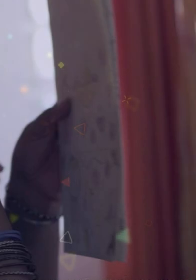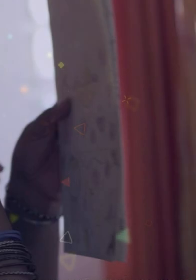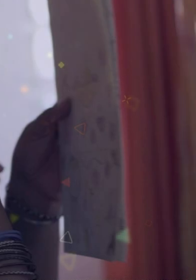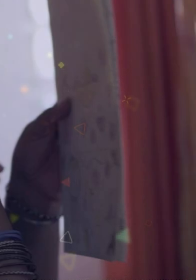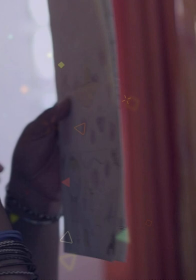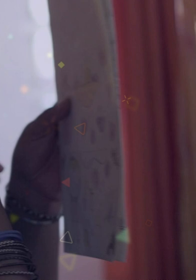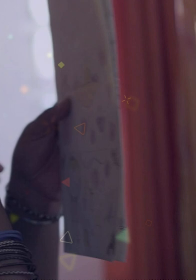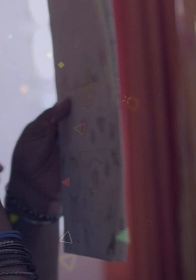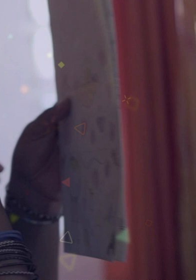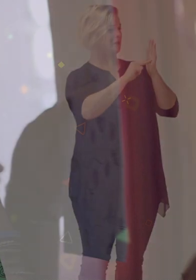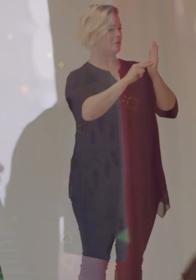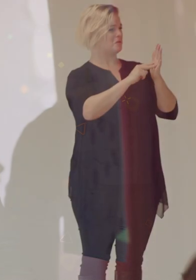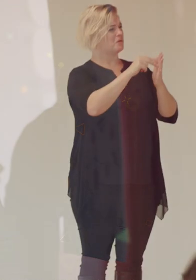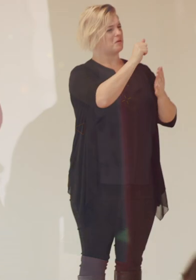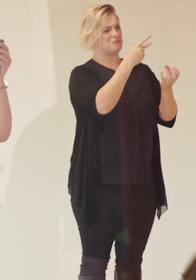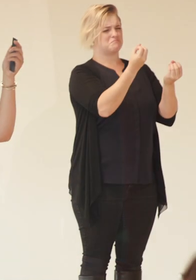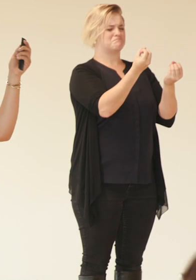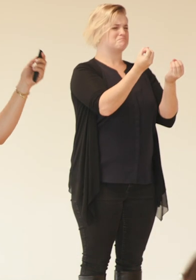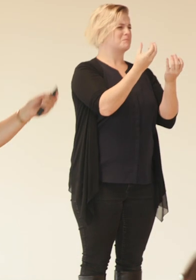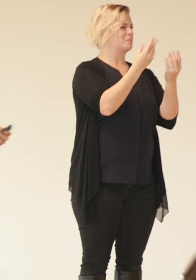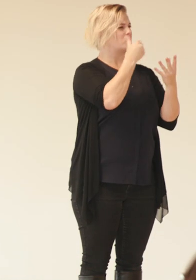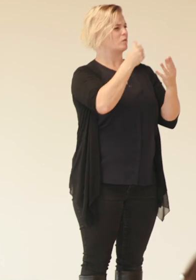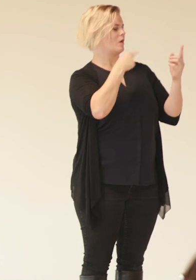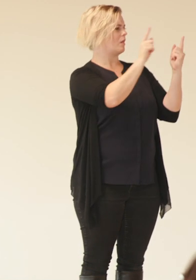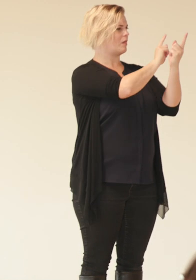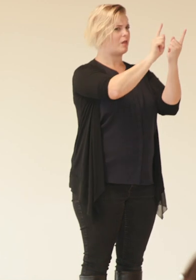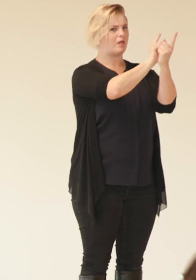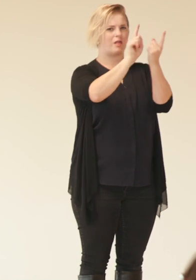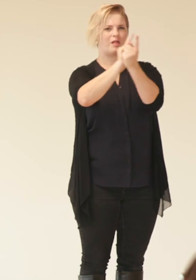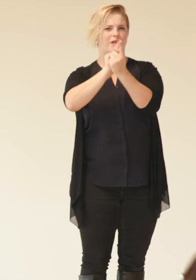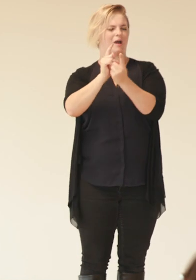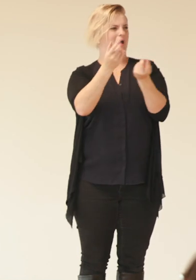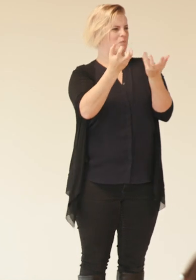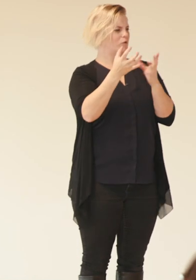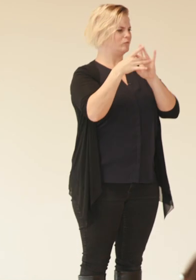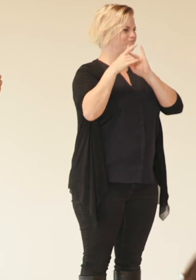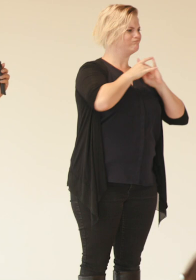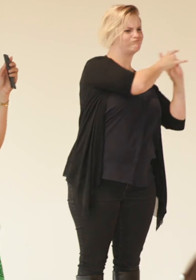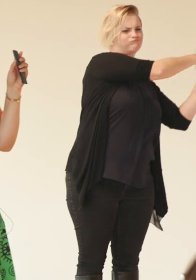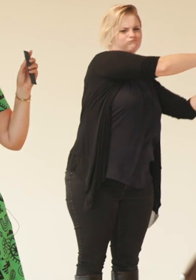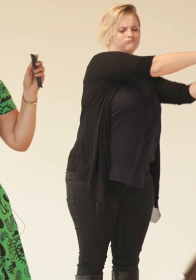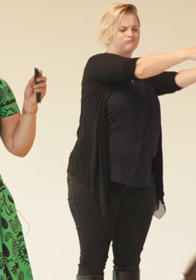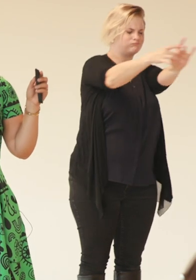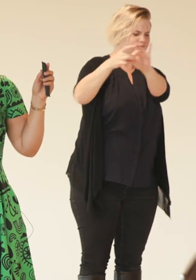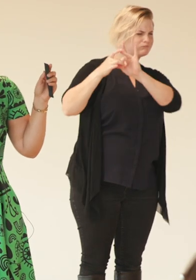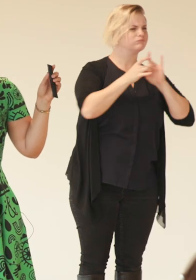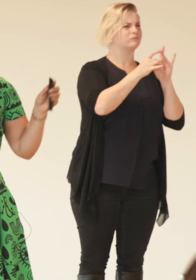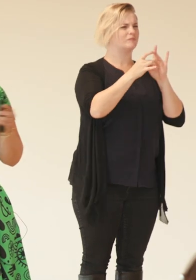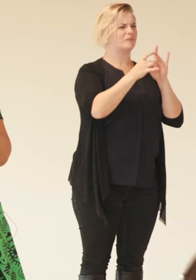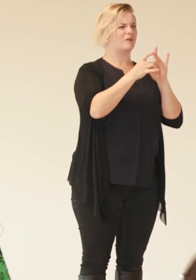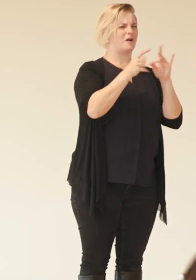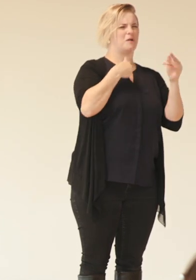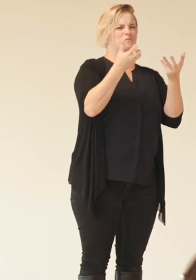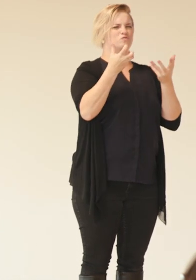was meeting around the world with all of these amazing, you know, people that I know, and, you know, create something where, like,